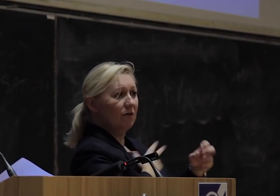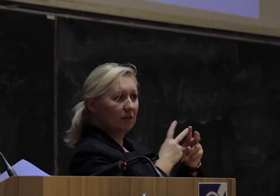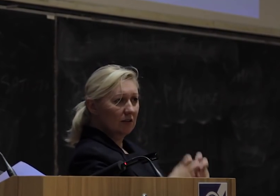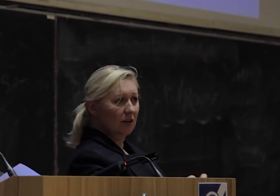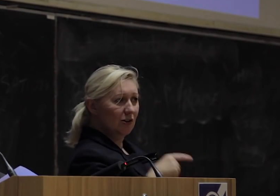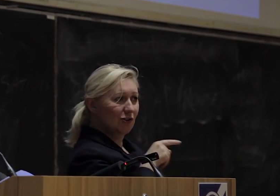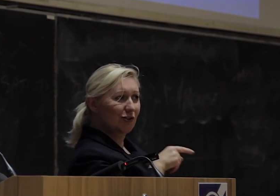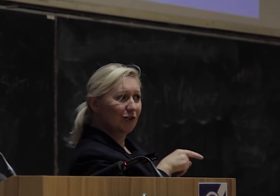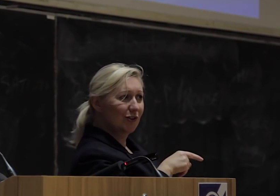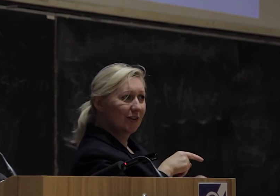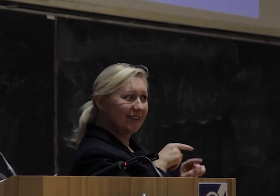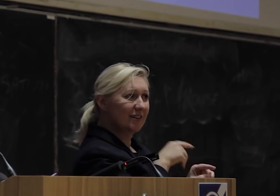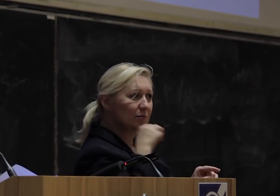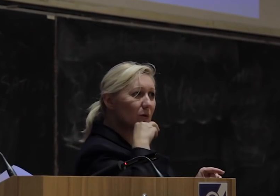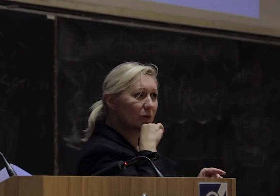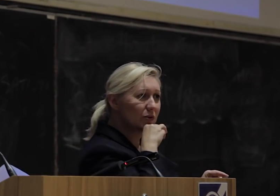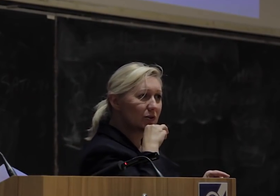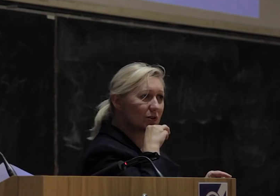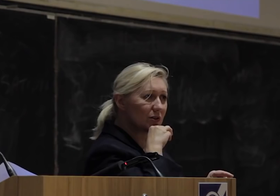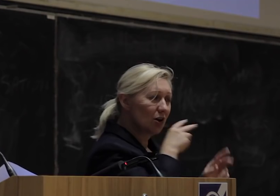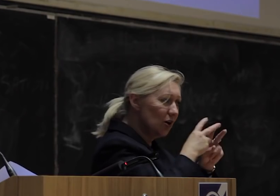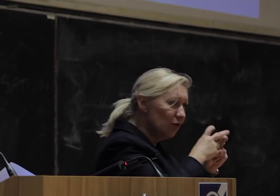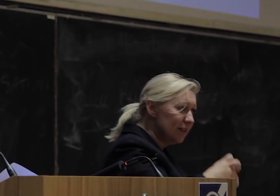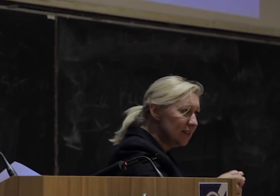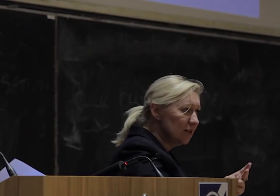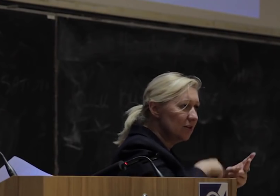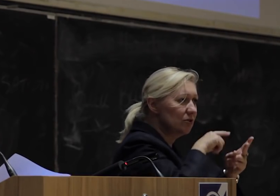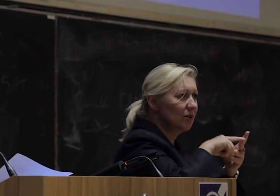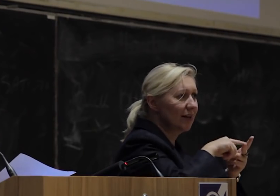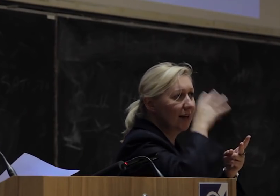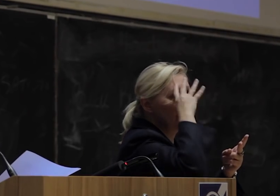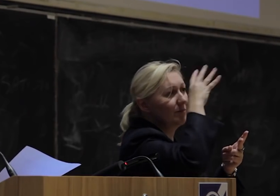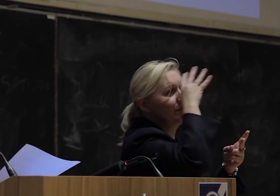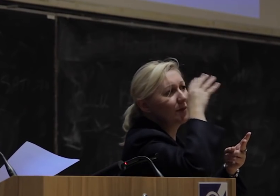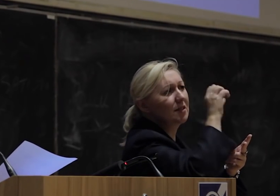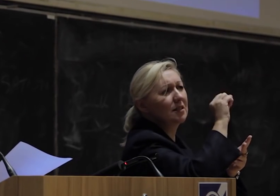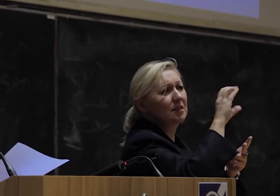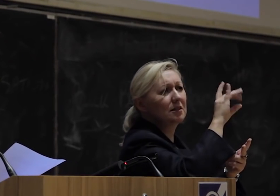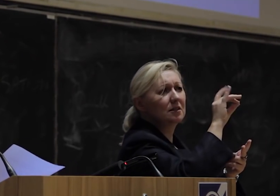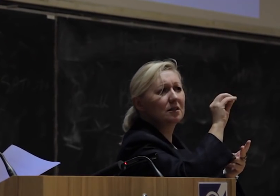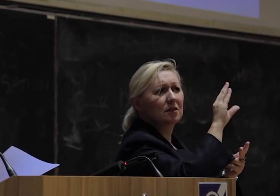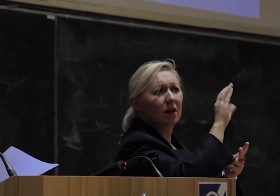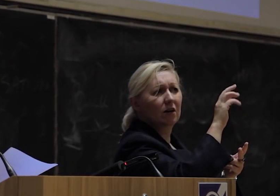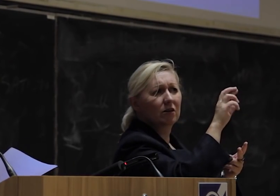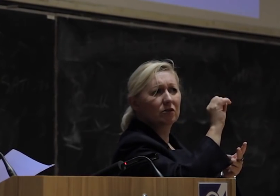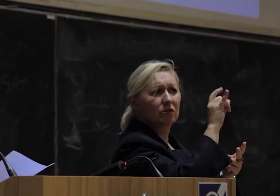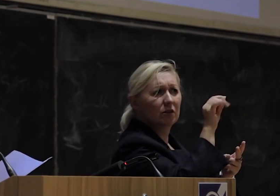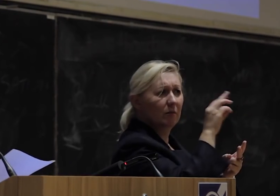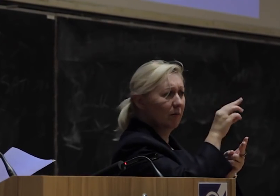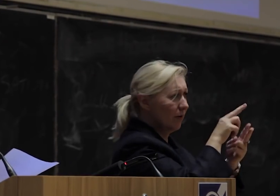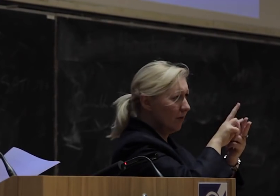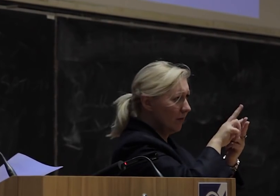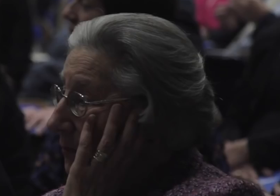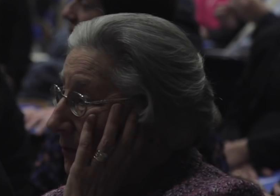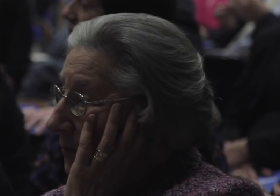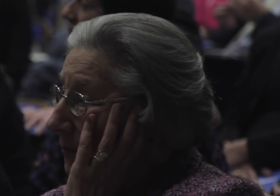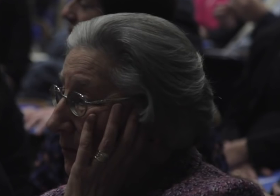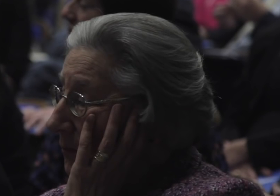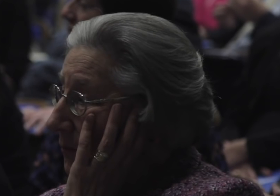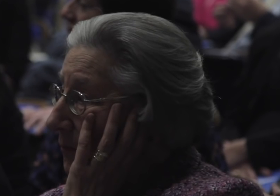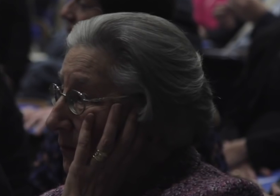Research and scholarship is at the heart of all we do. What this means is that we're committed to the search for